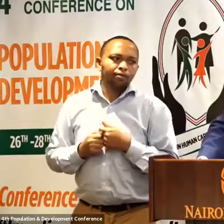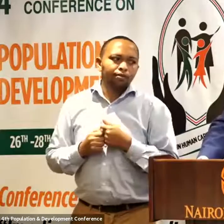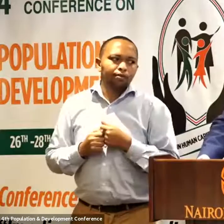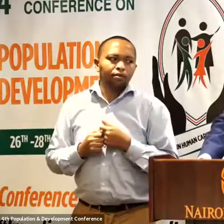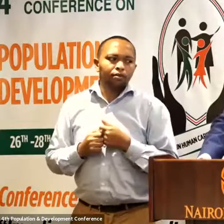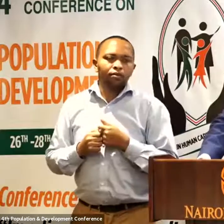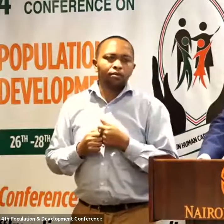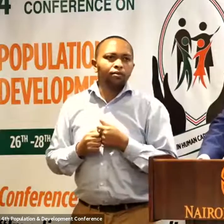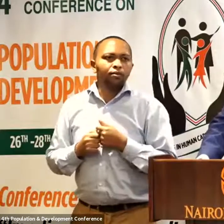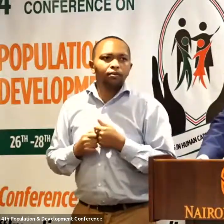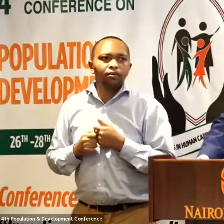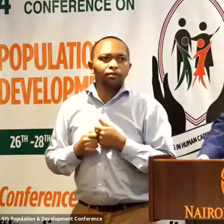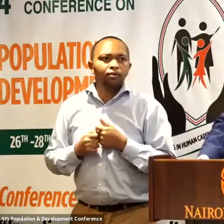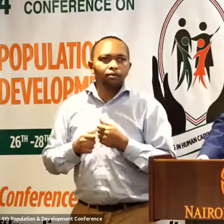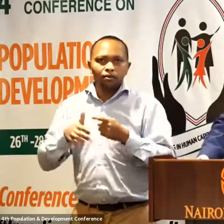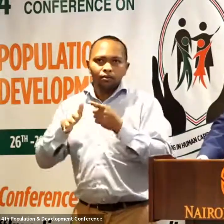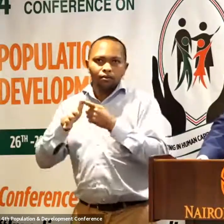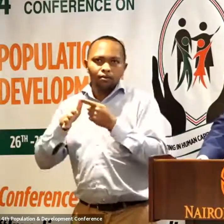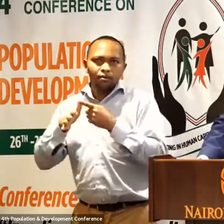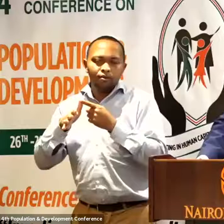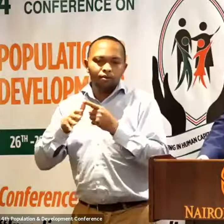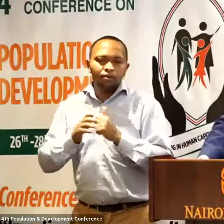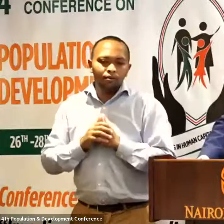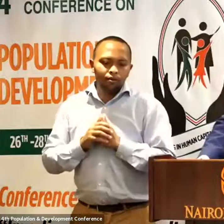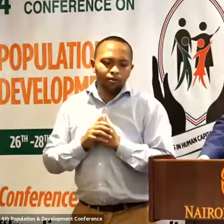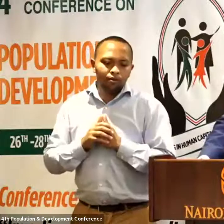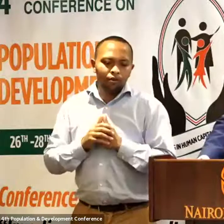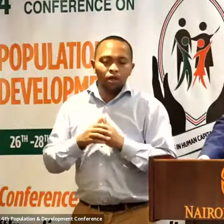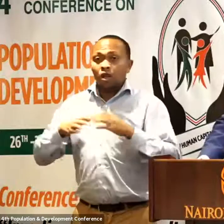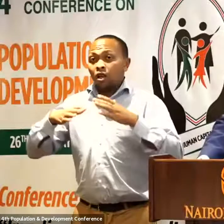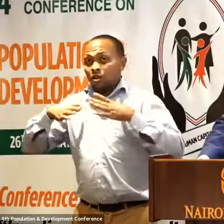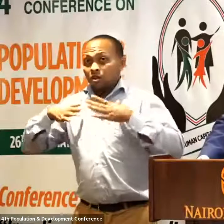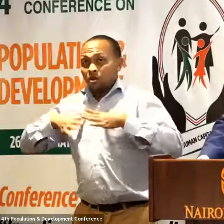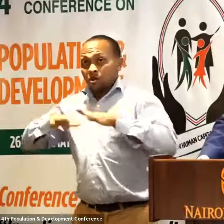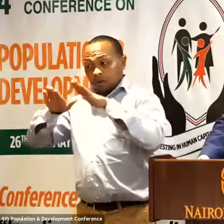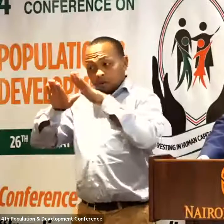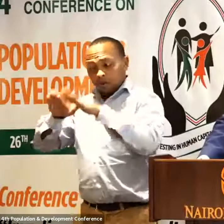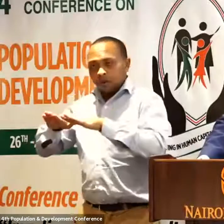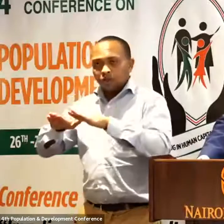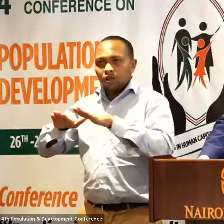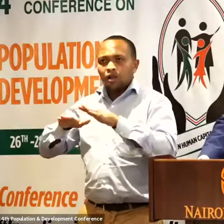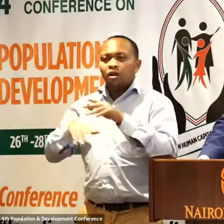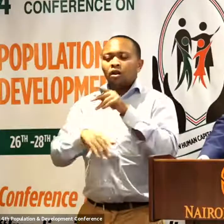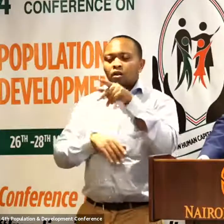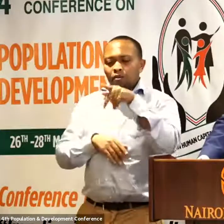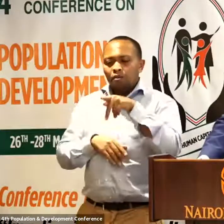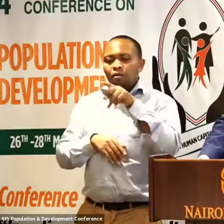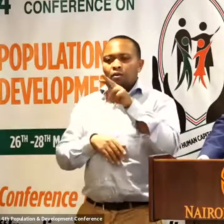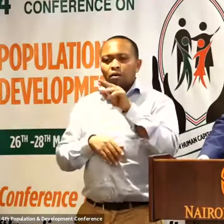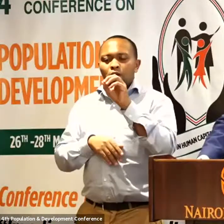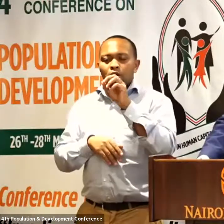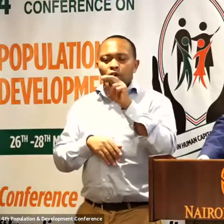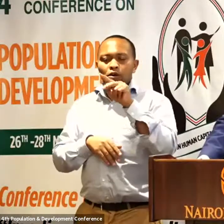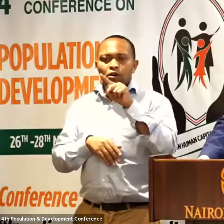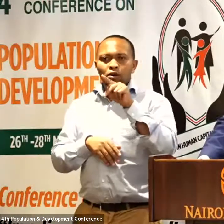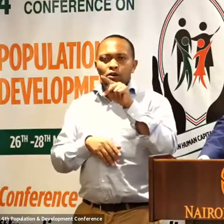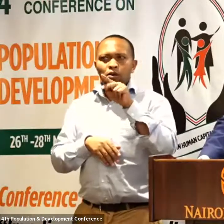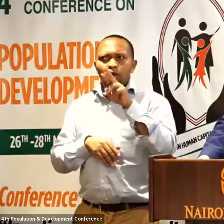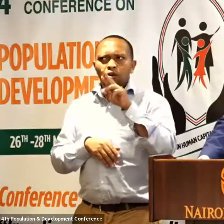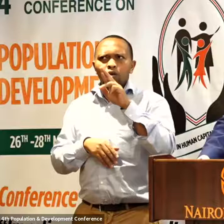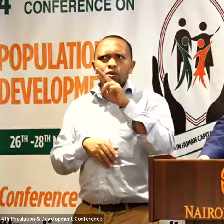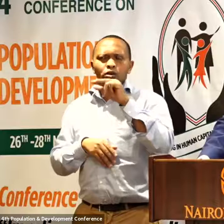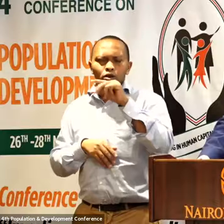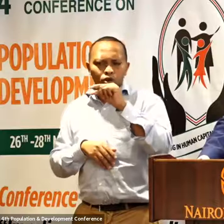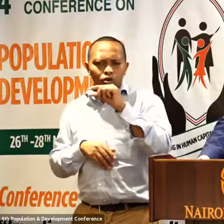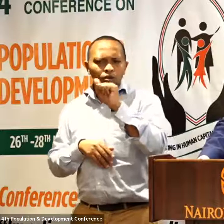Secretary. And then also on theme 5.2, we're going to have human settlement. The chair is going to be Professor Edward Mburu, who is the Professor of Sociology, Faculty of